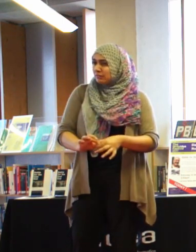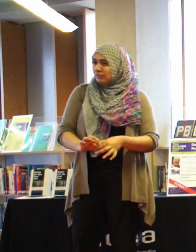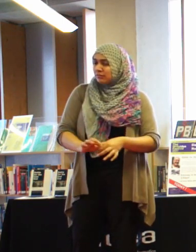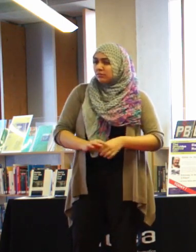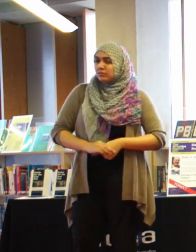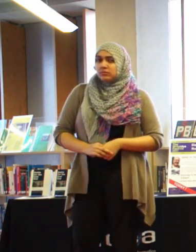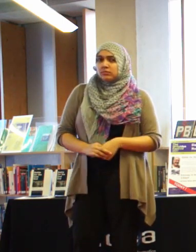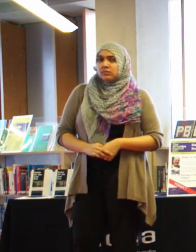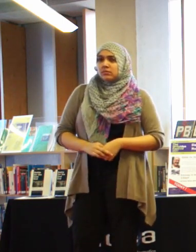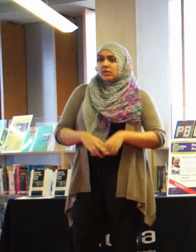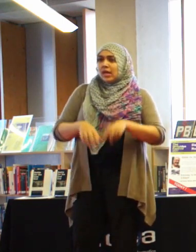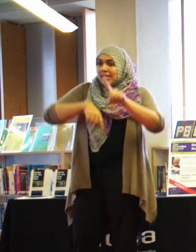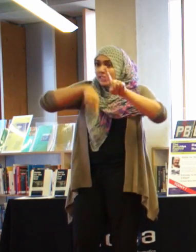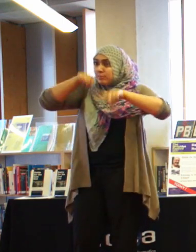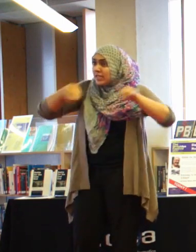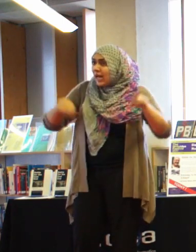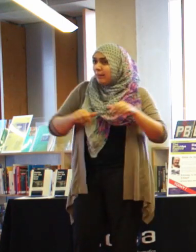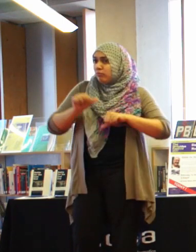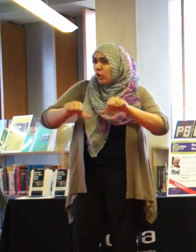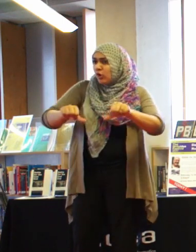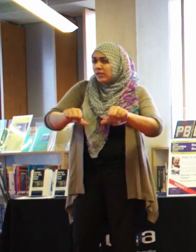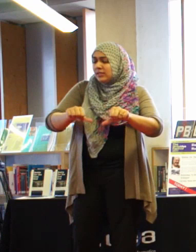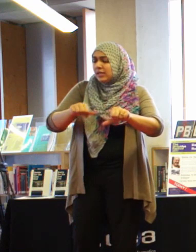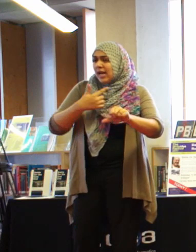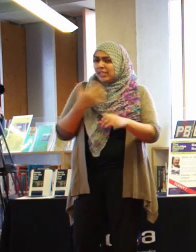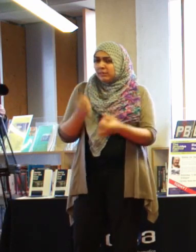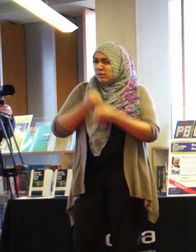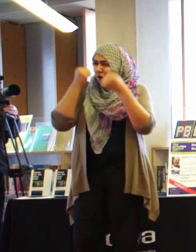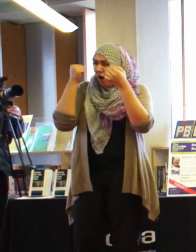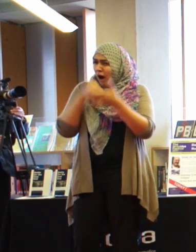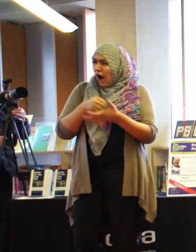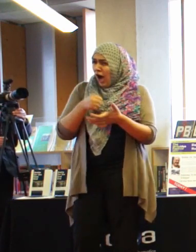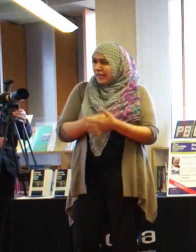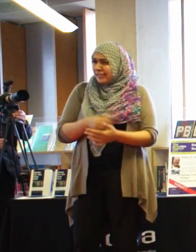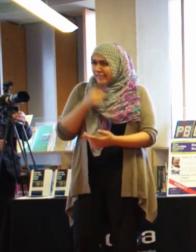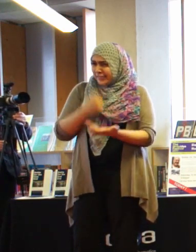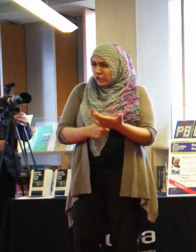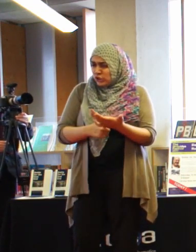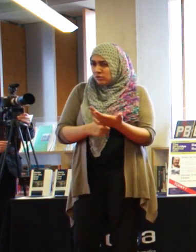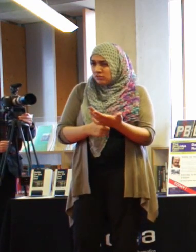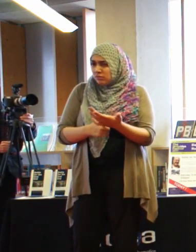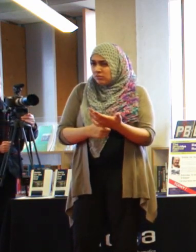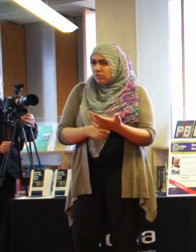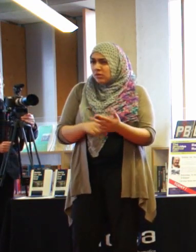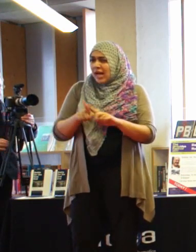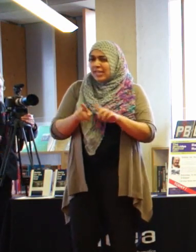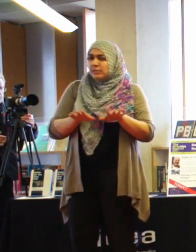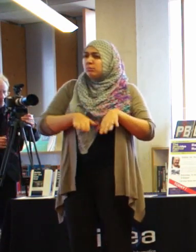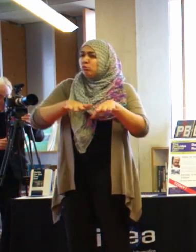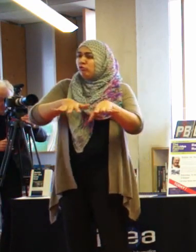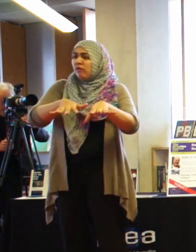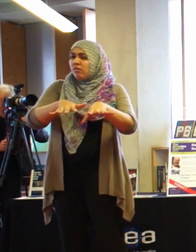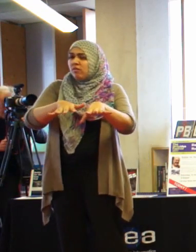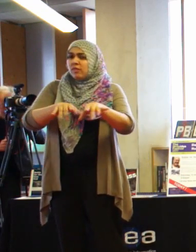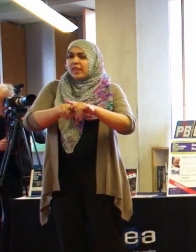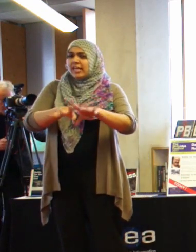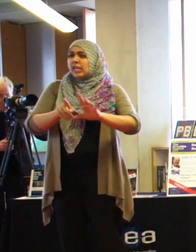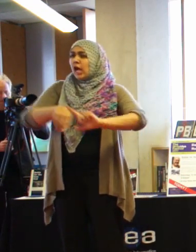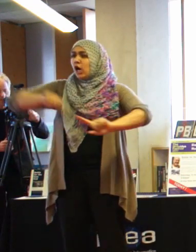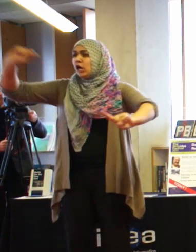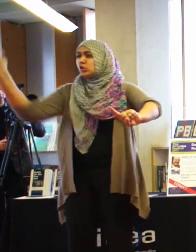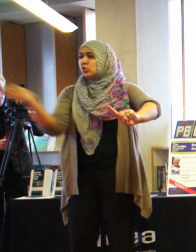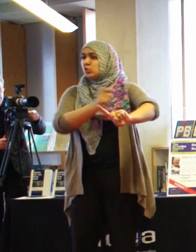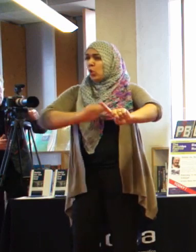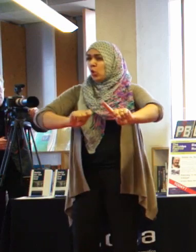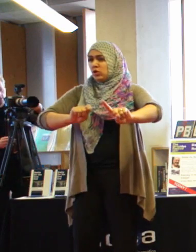progress. A movement of iron decision, resolution and reality. A movement which cuts like a sword through